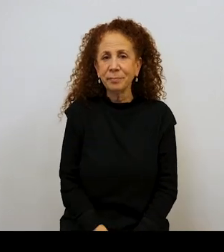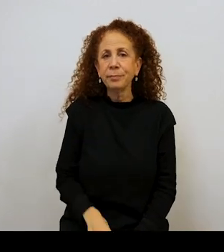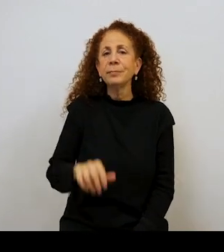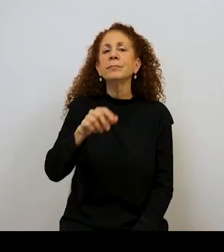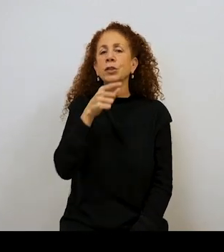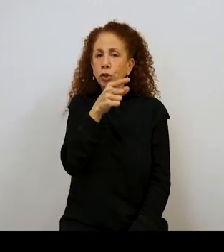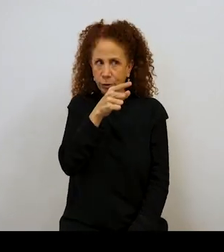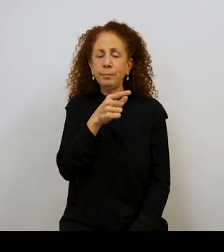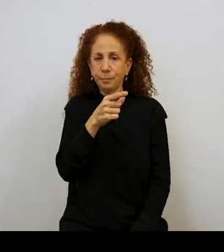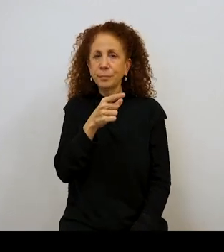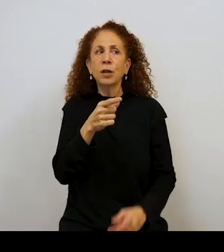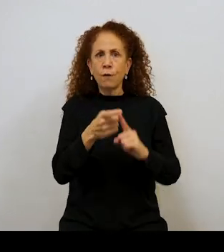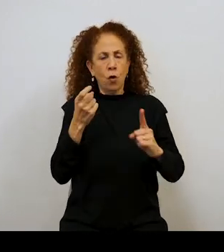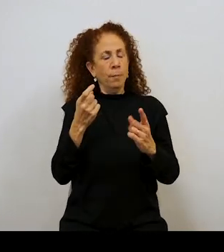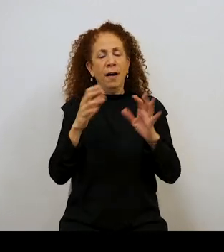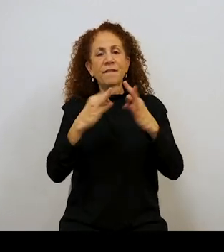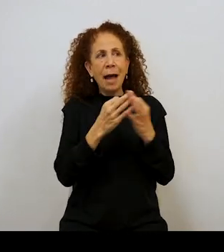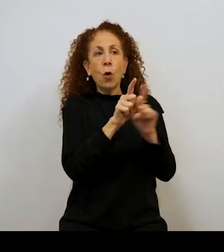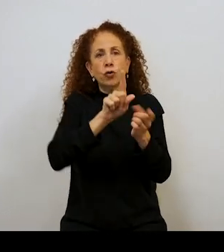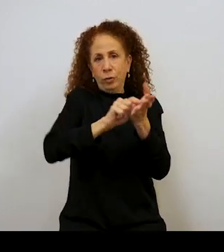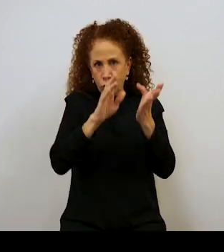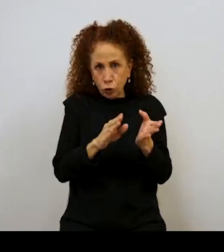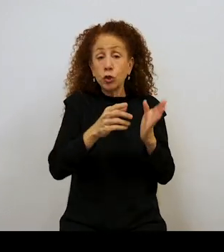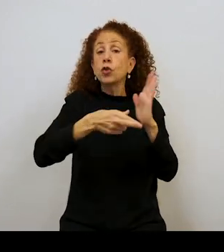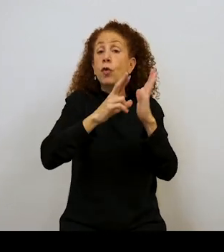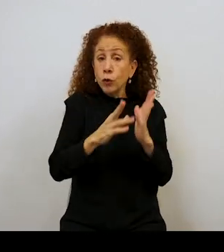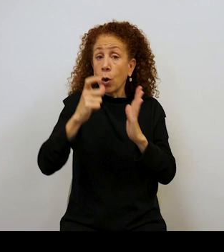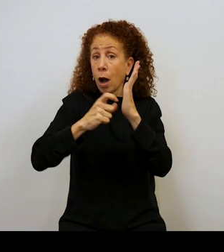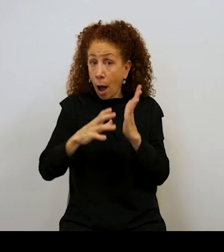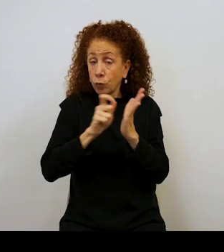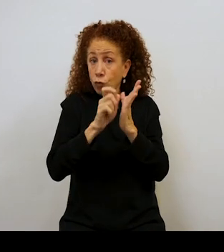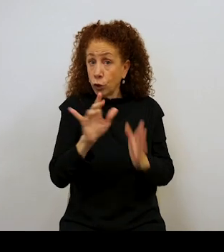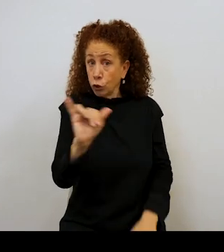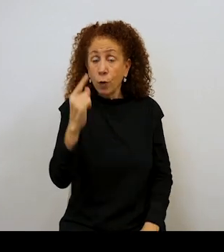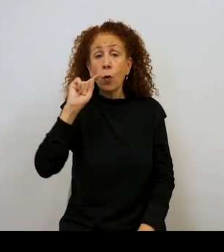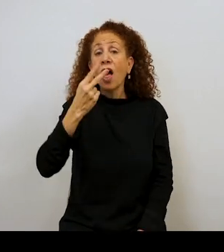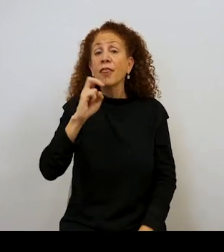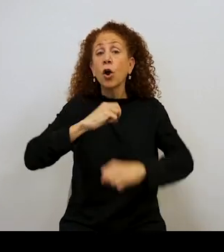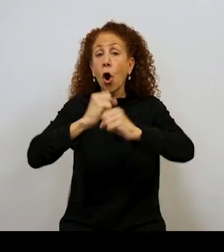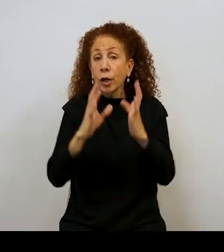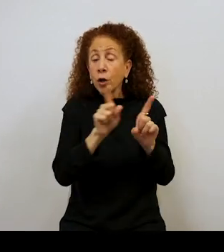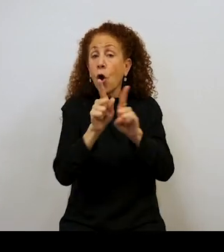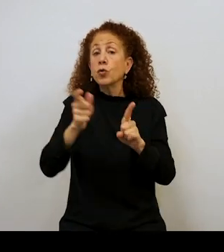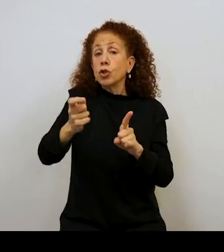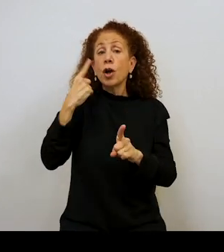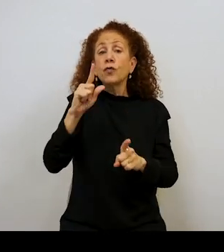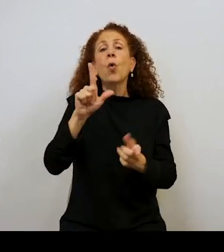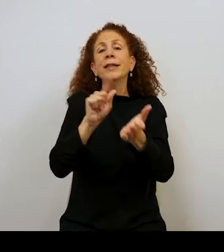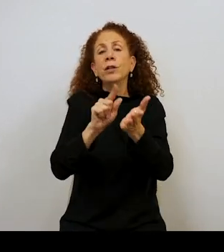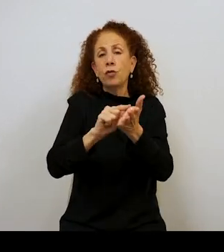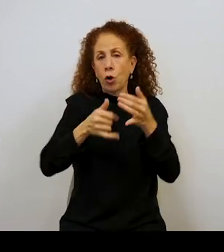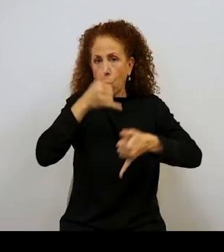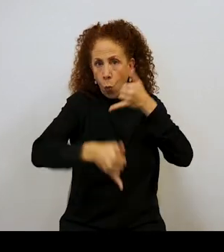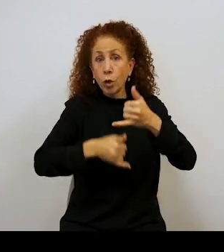Shamsie comes from a distinguished literary family and is herself a reviewer and columnist, primarily for The Guardian, as well as a frequent judge for literary